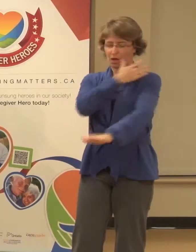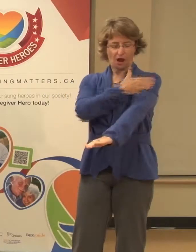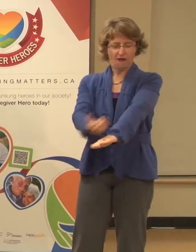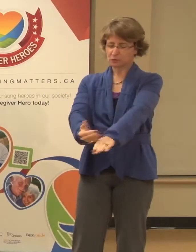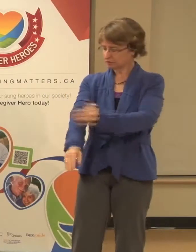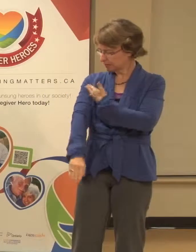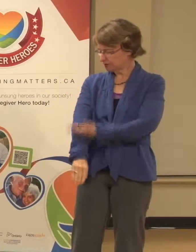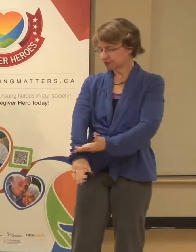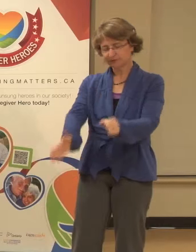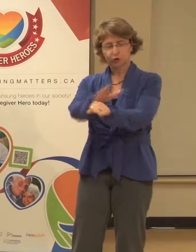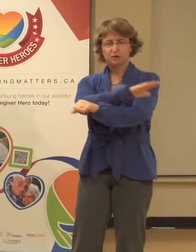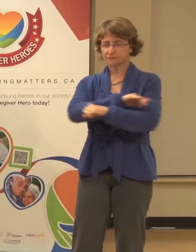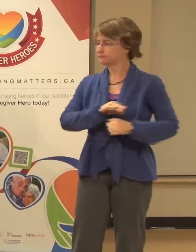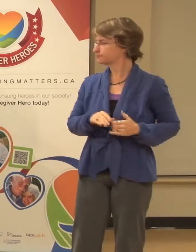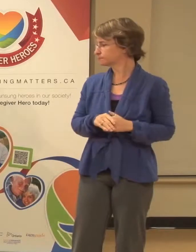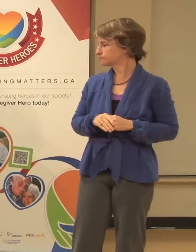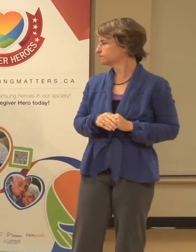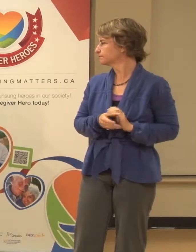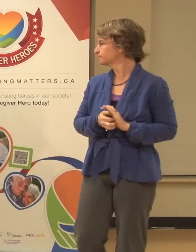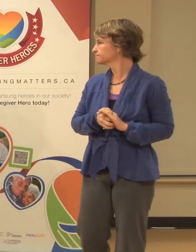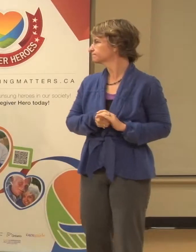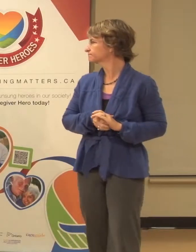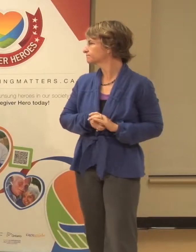up completely. And it's long sleeve.